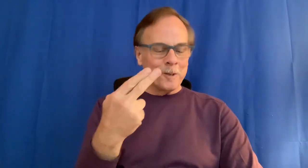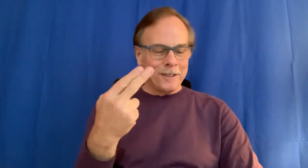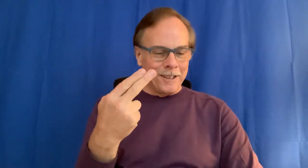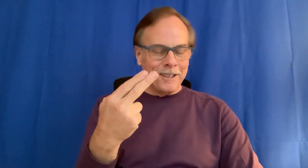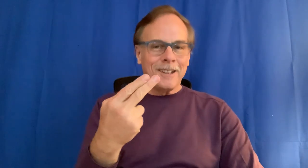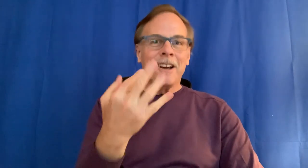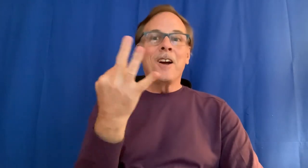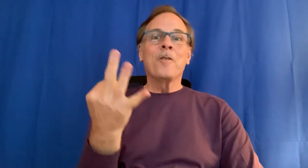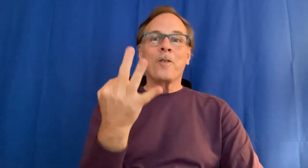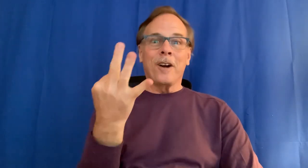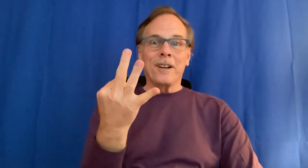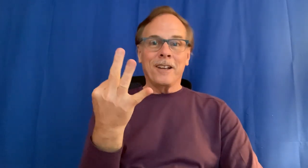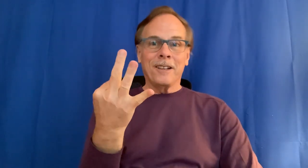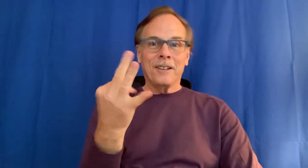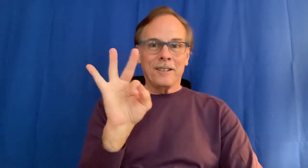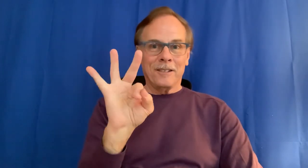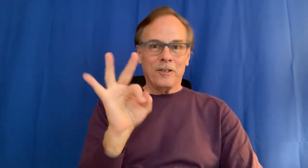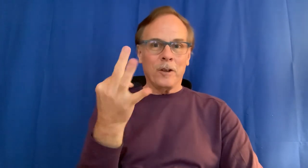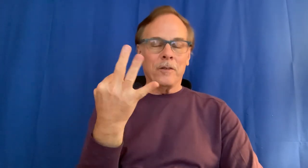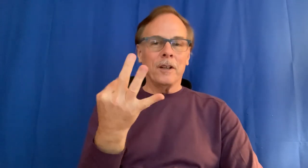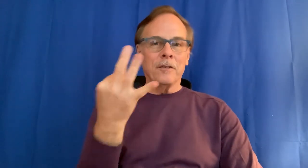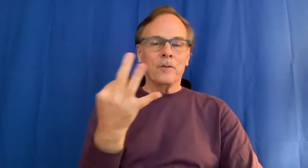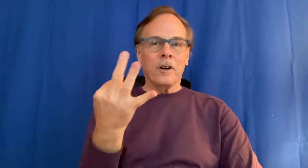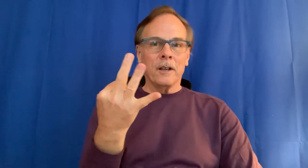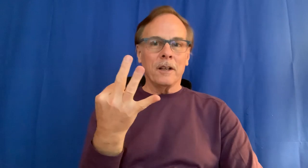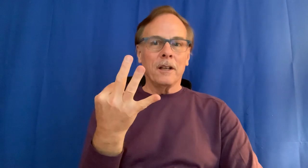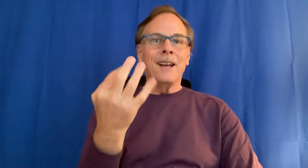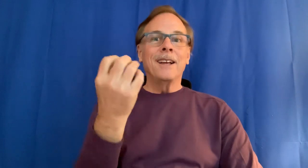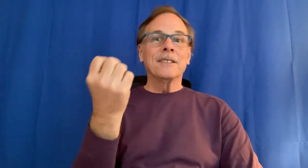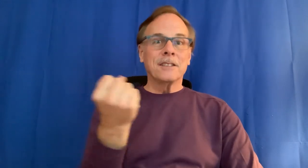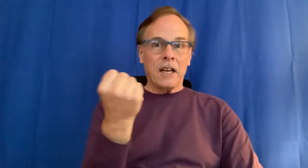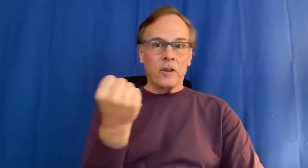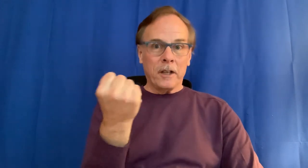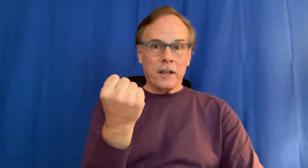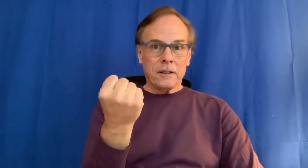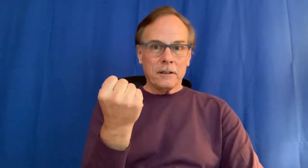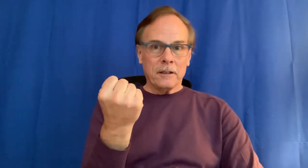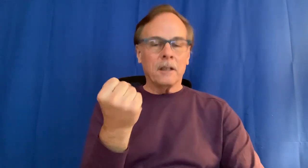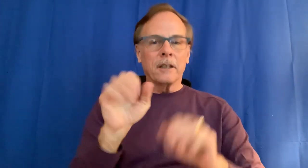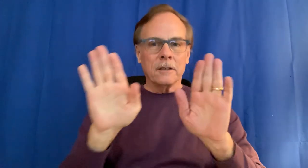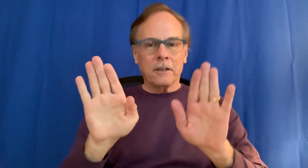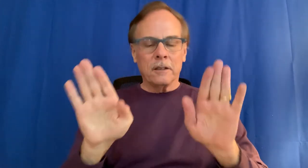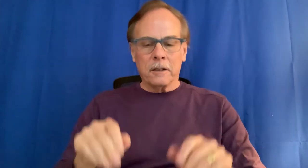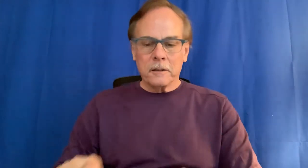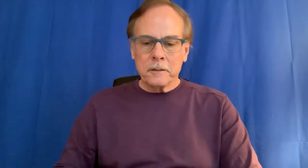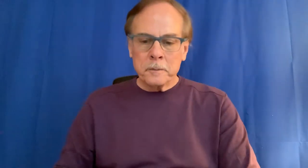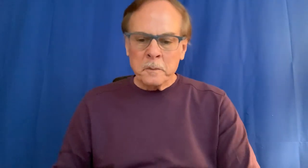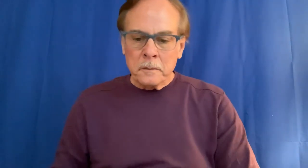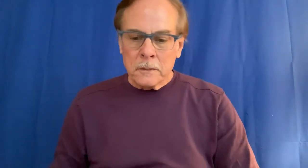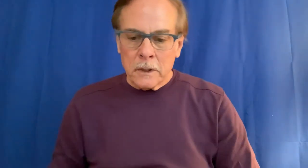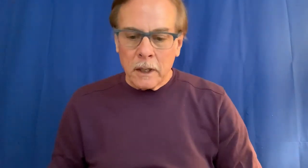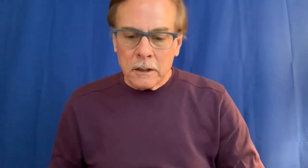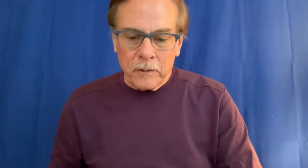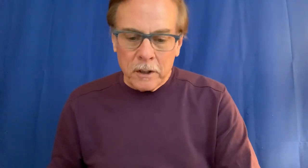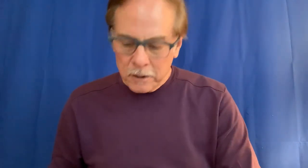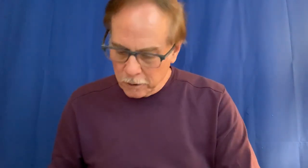Thursday, Friday, your F hand, Friday, Saturday, and again Sunday. Activities at home,